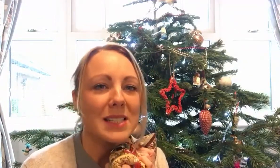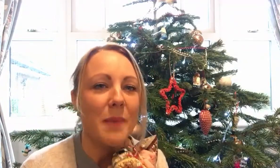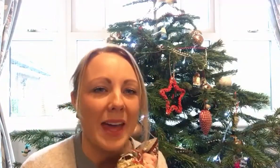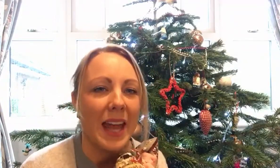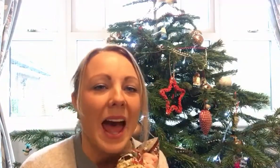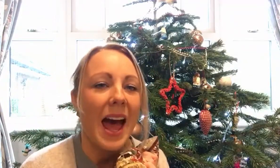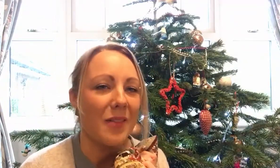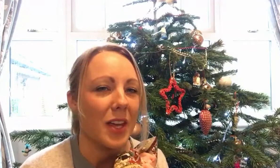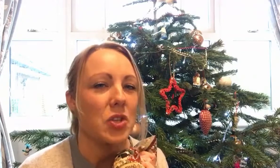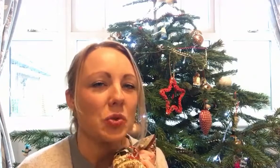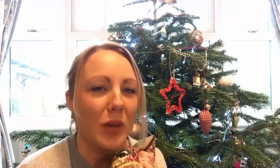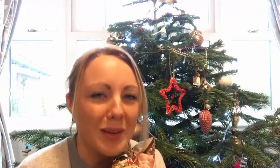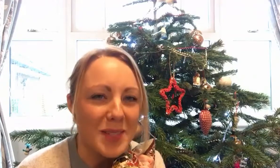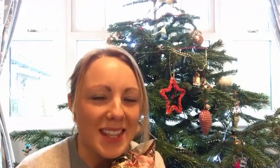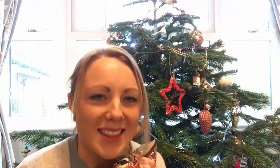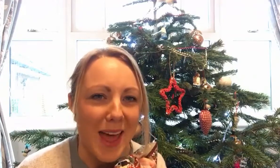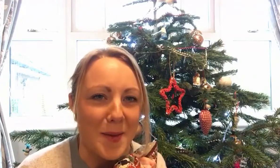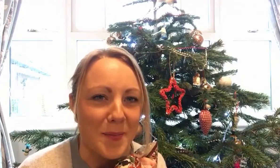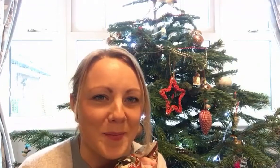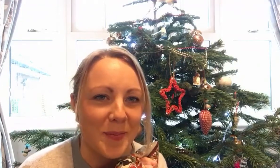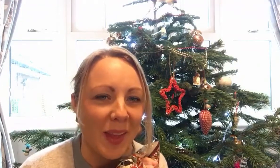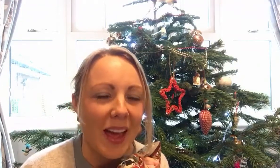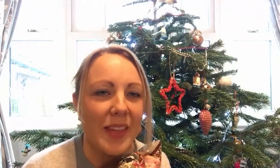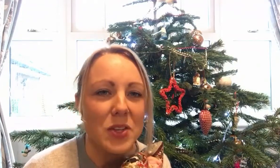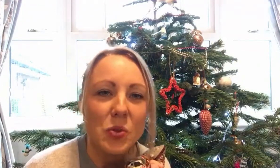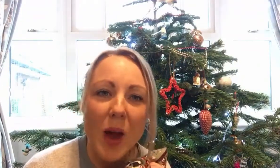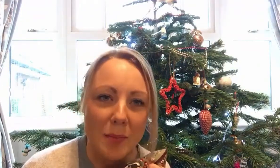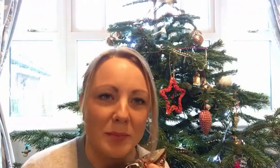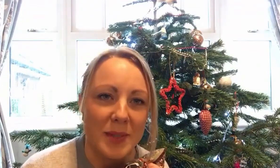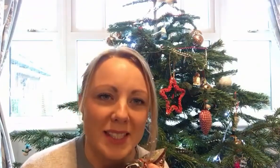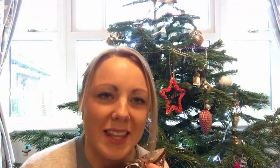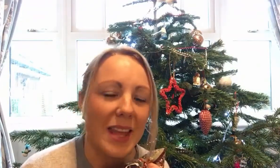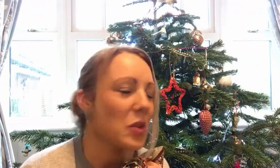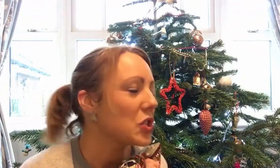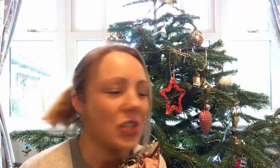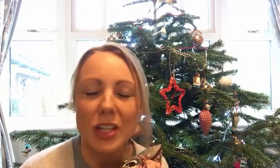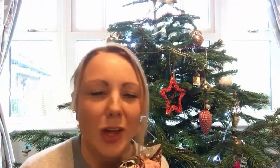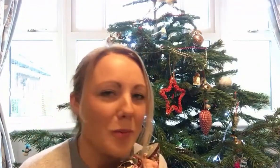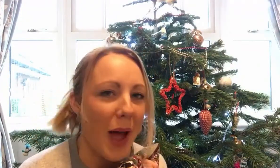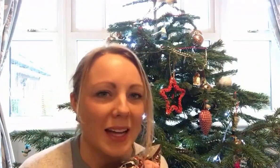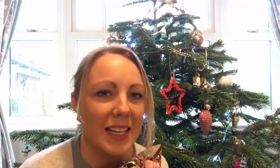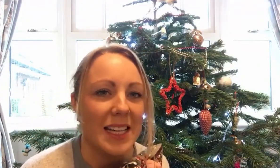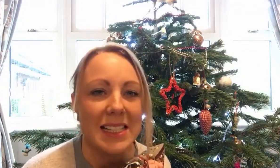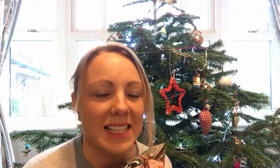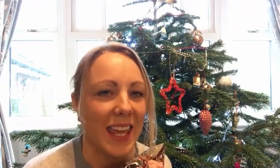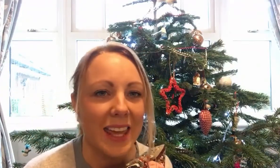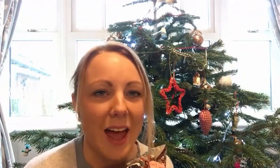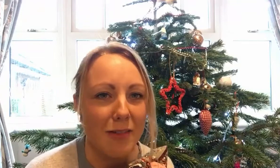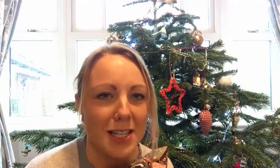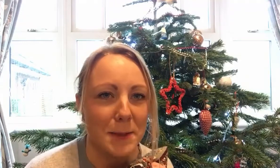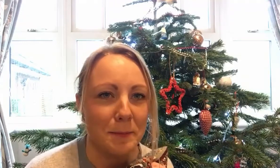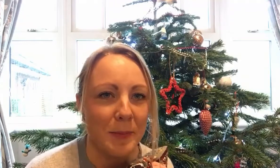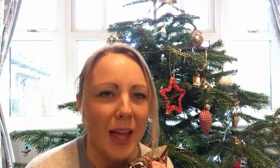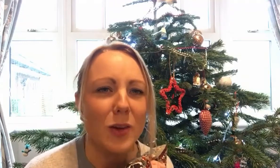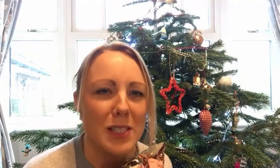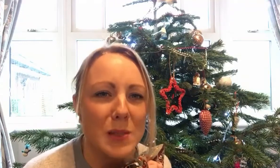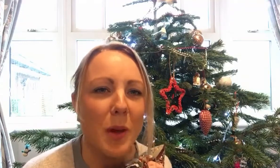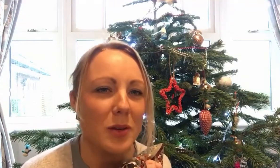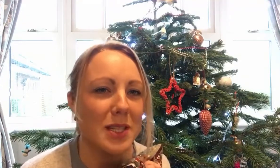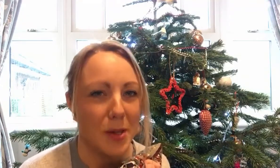men having a dream, didn't they? And they dreamt that they shouldn't go back to King Herod. And God spoke to them